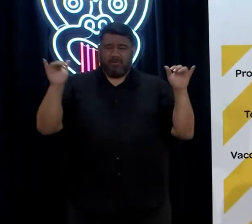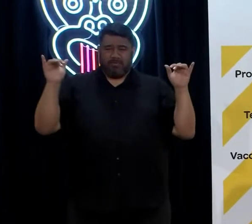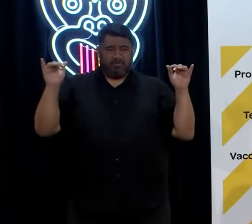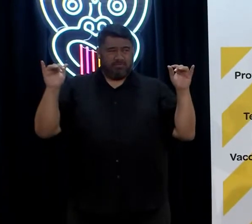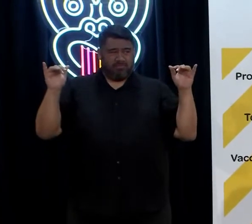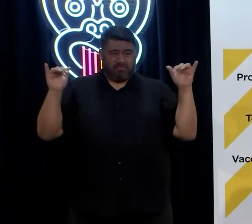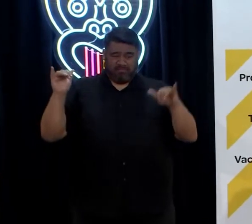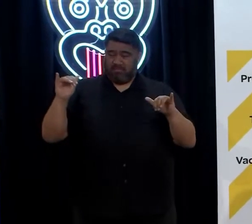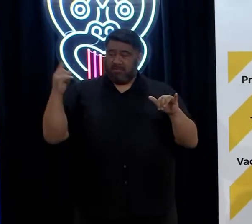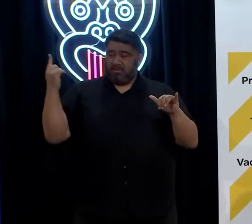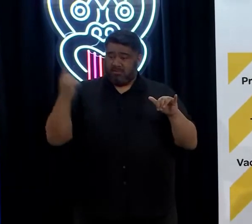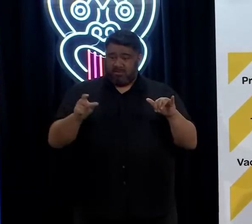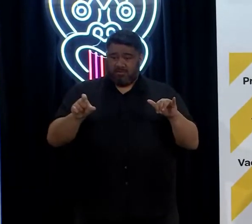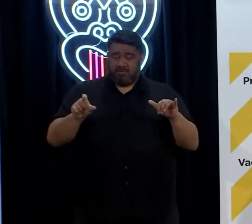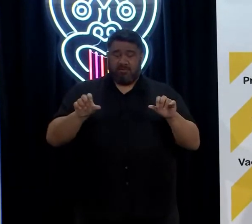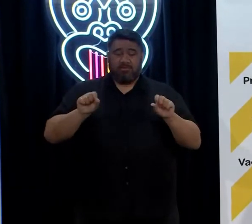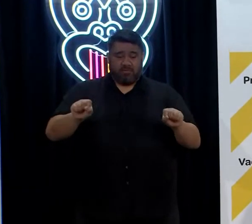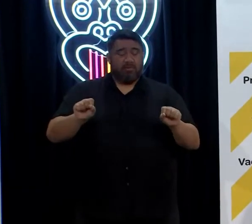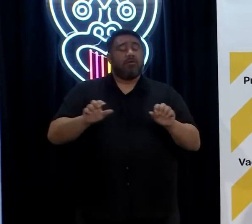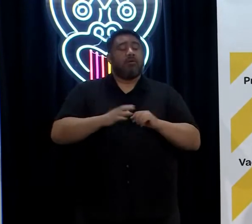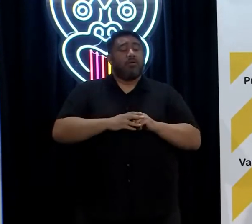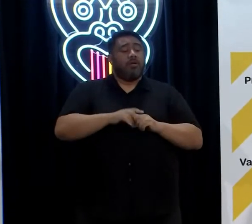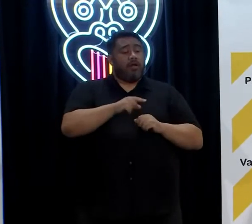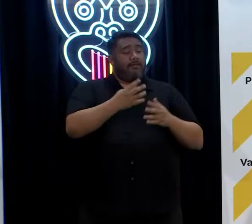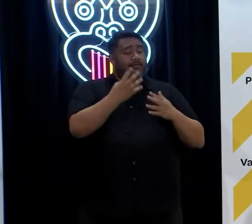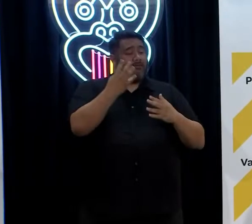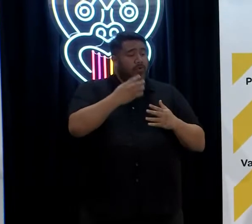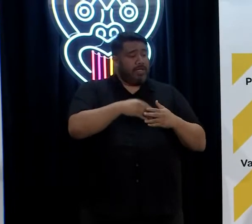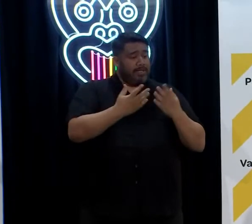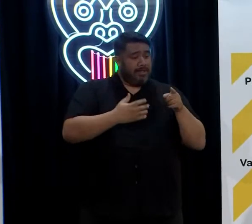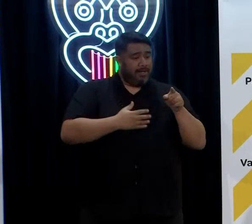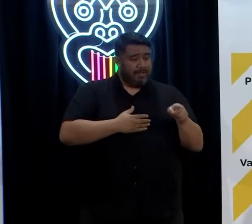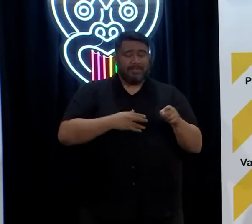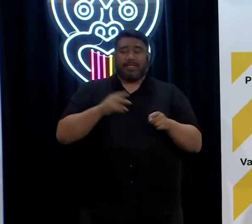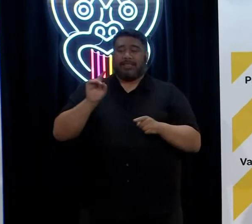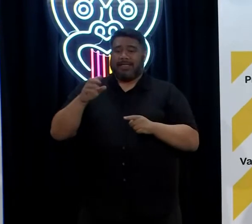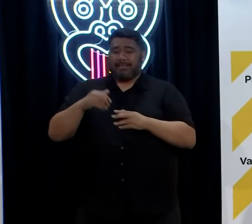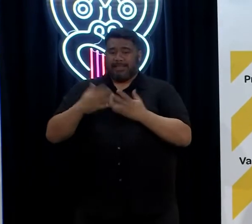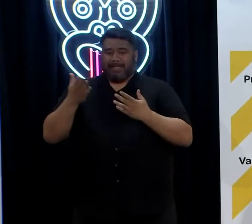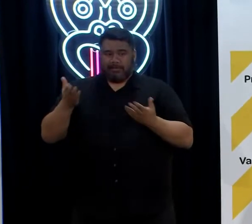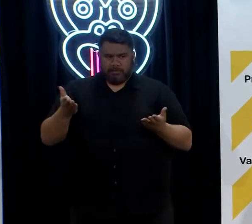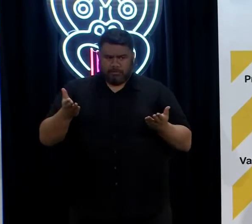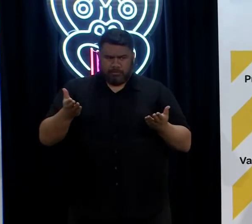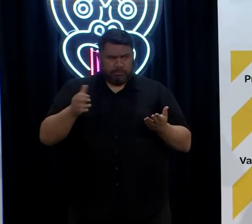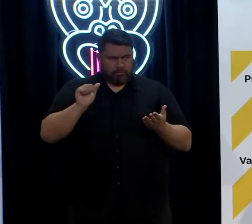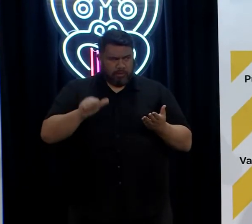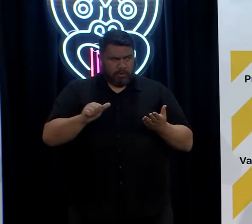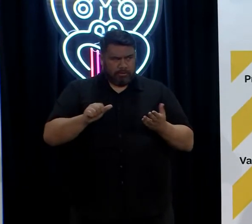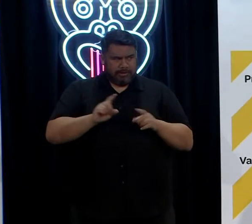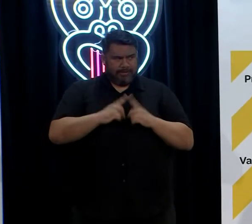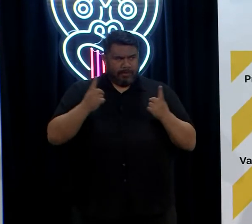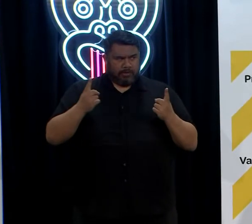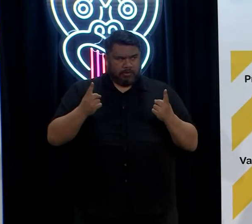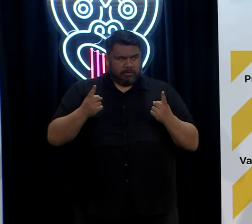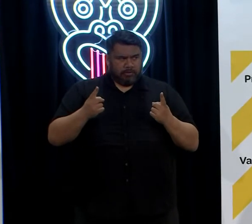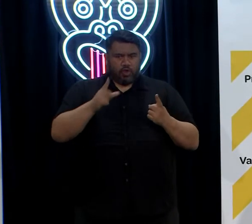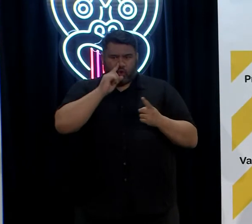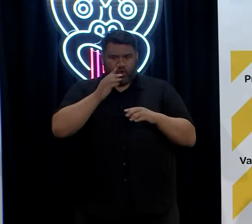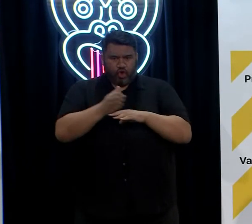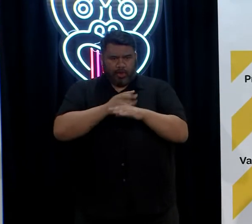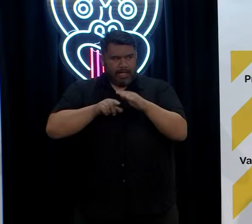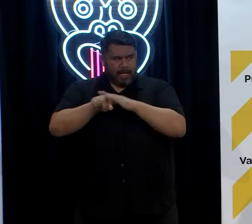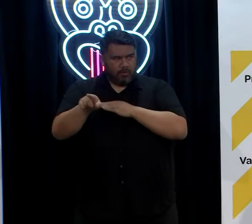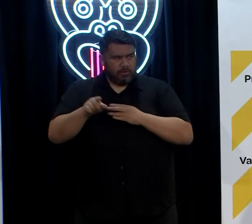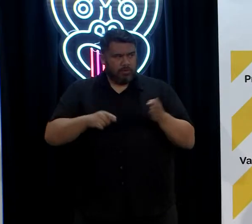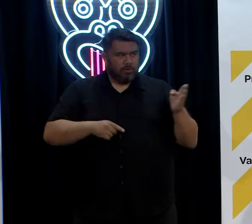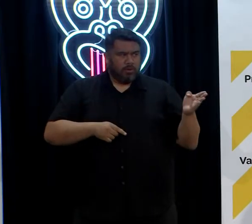released after up to 10 days. I think when you're dealing with any situation, any case, you have to assess each case on its own merits,